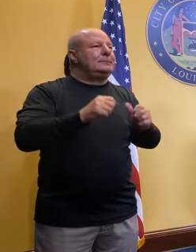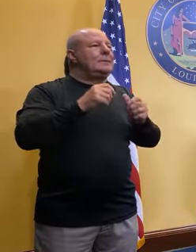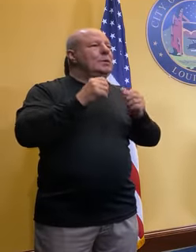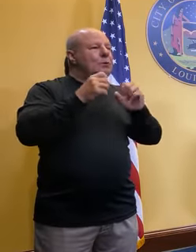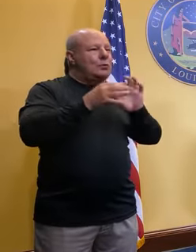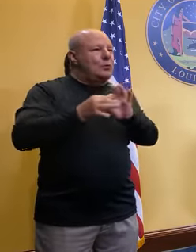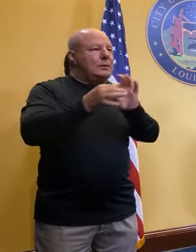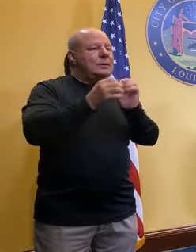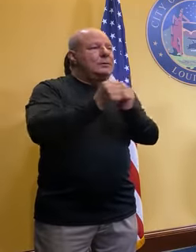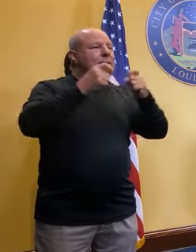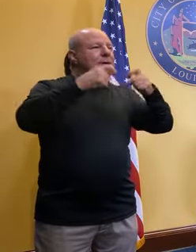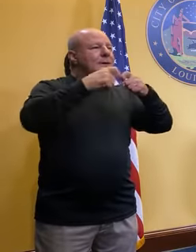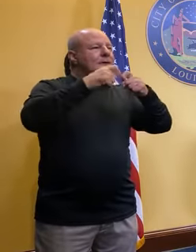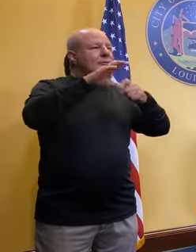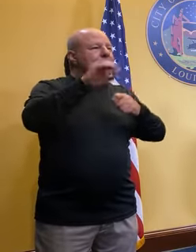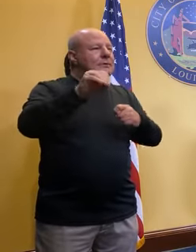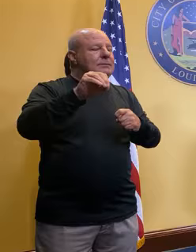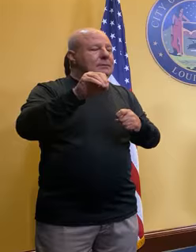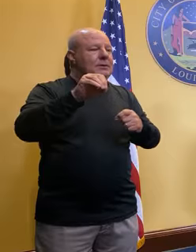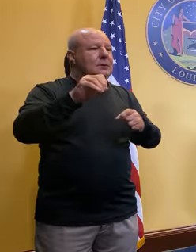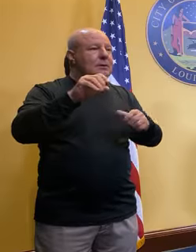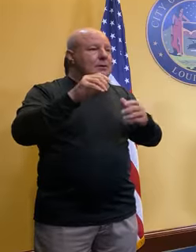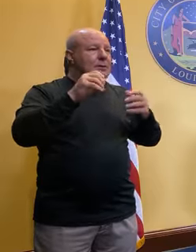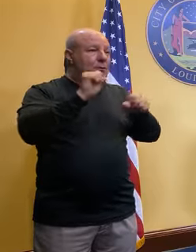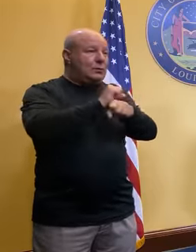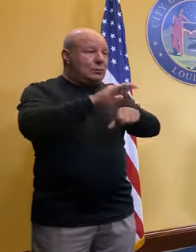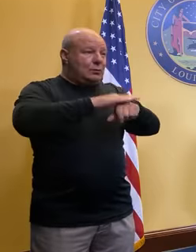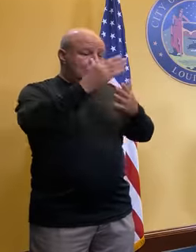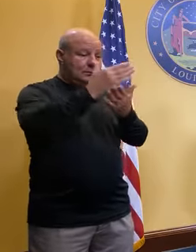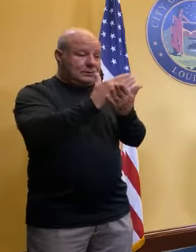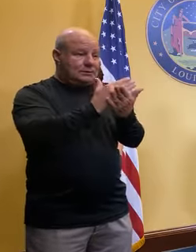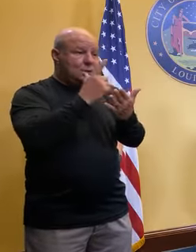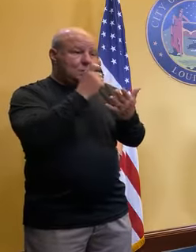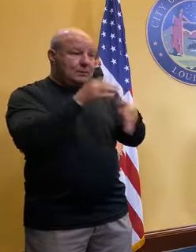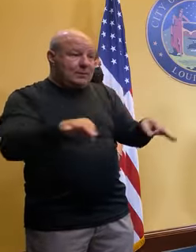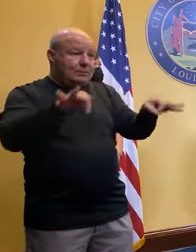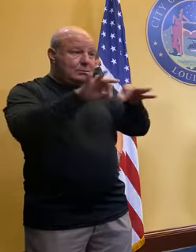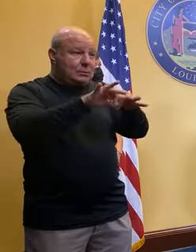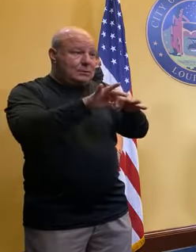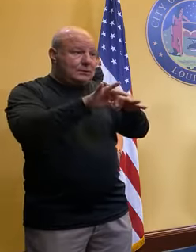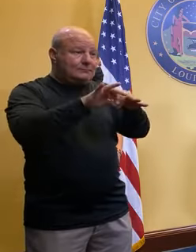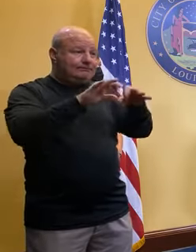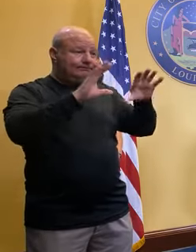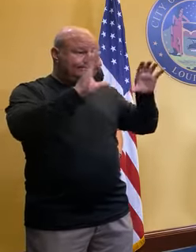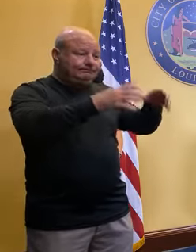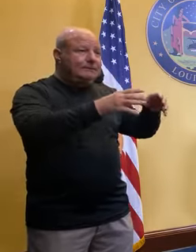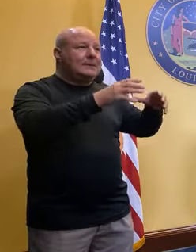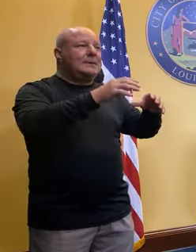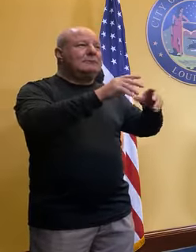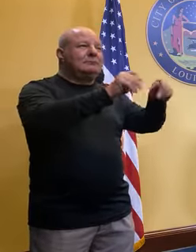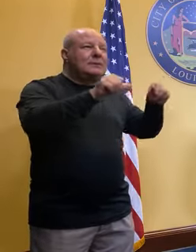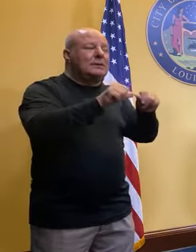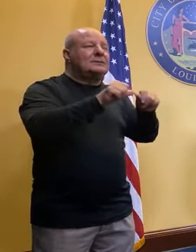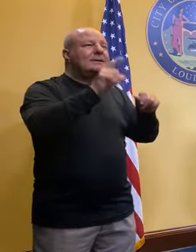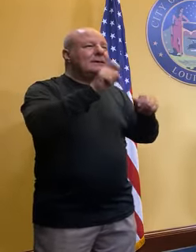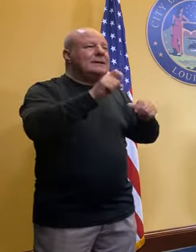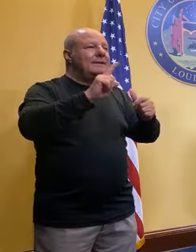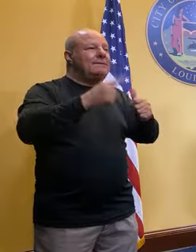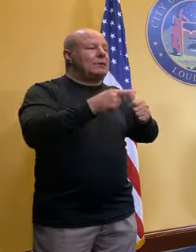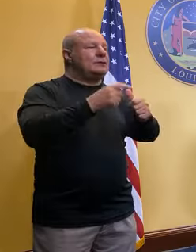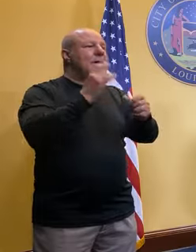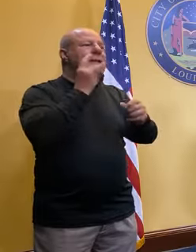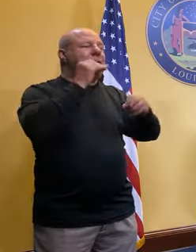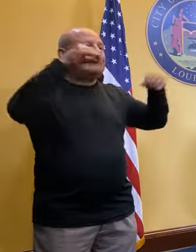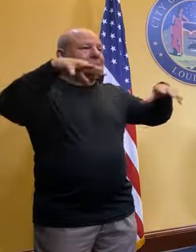with Entergy. We work on a list with them of critical sites that need to be restored first, and we need to think about hospitals and nursing homes,